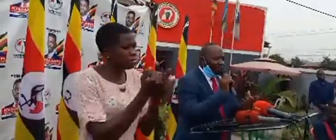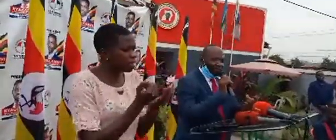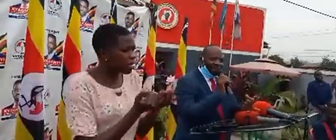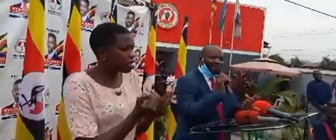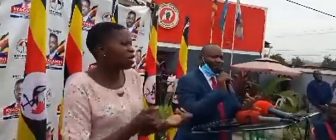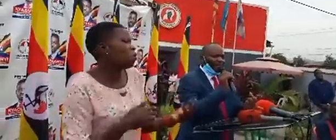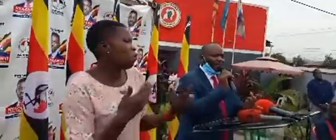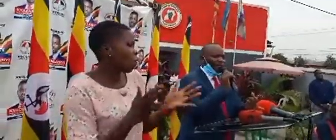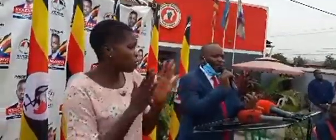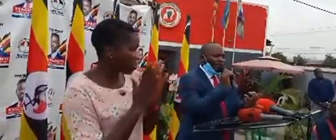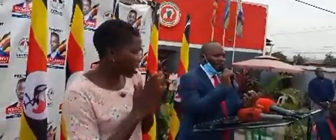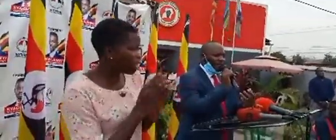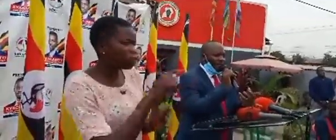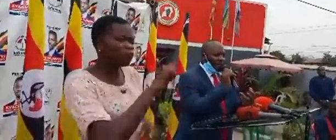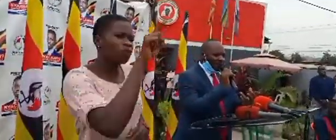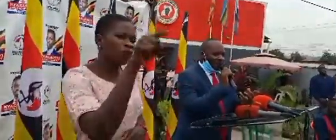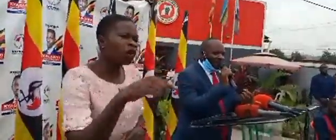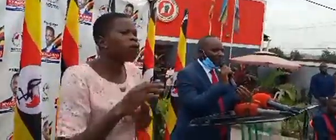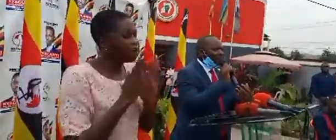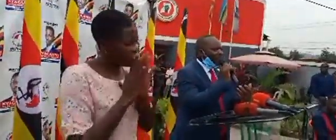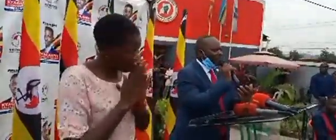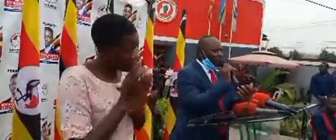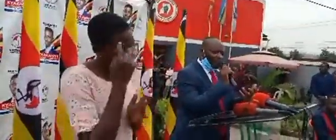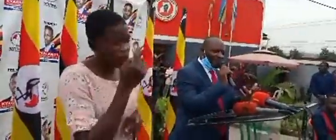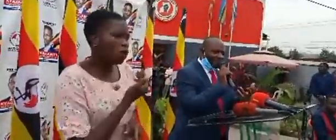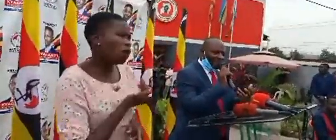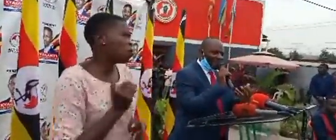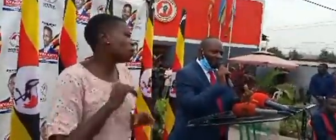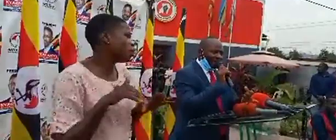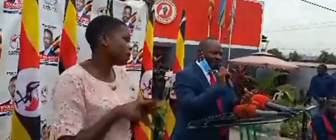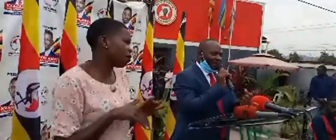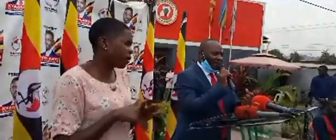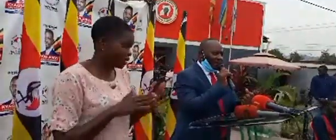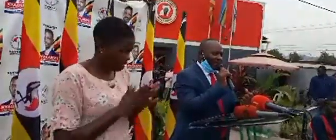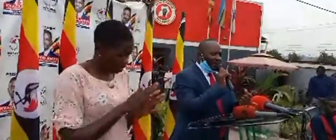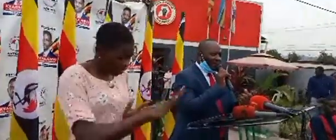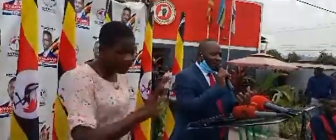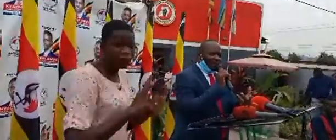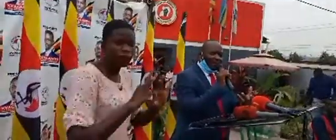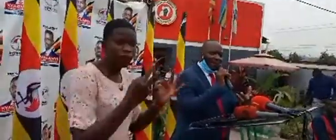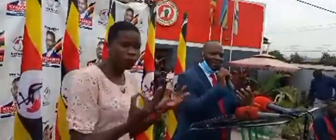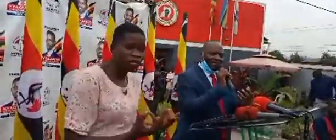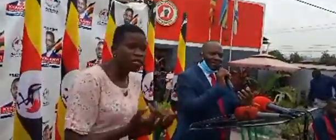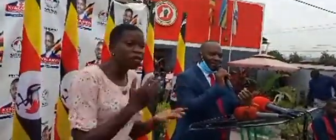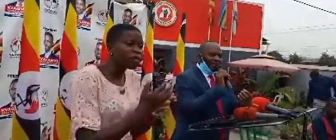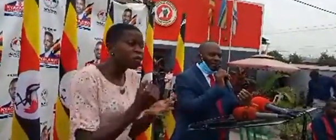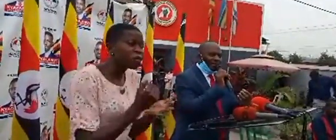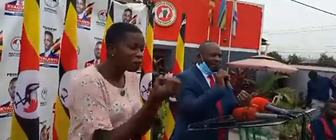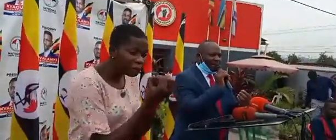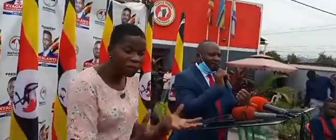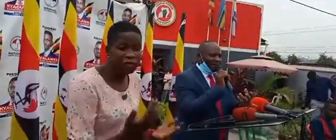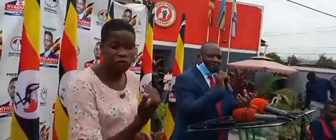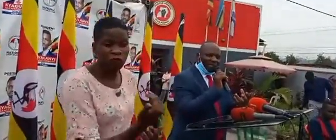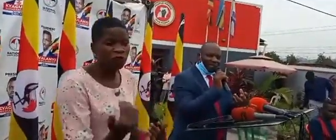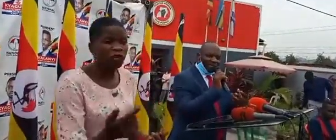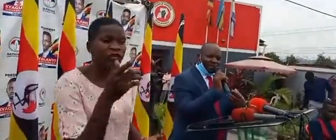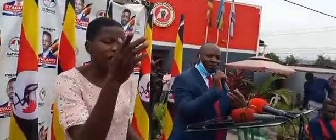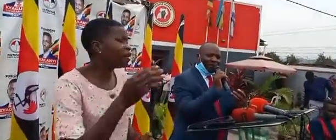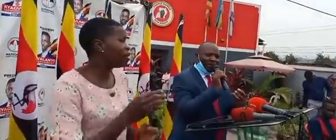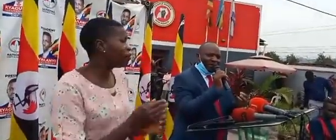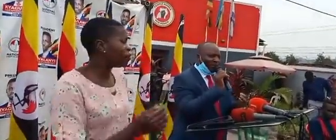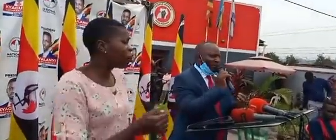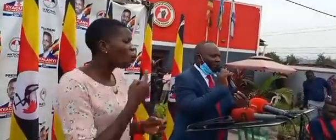Sande, ku Easter, okusabira abantu baffe ne famire zaabwe. Abaana bangi aba famire